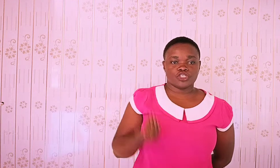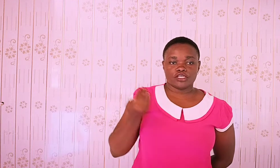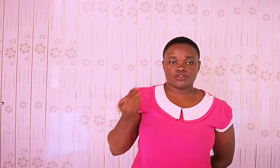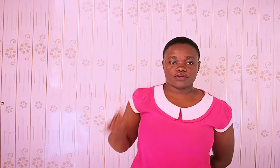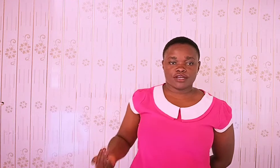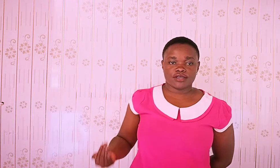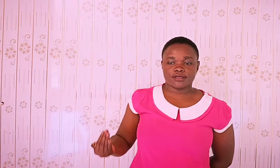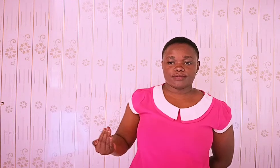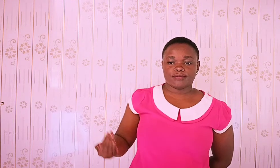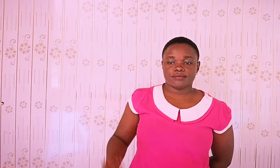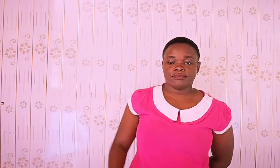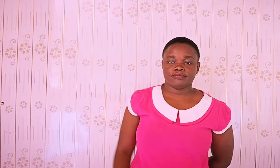Children.